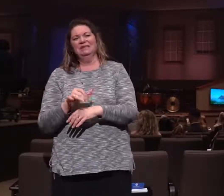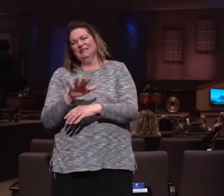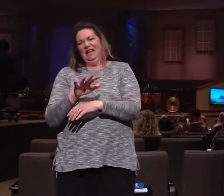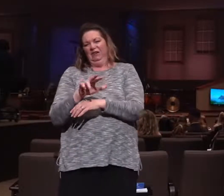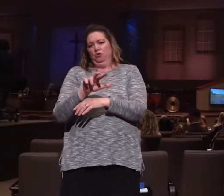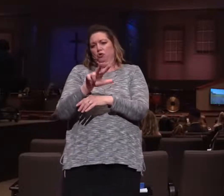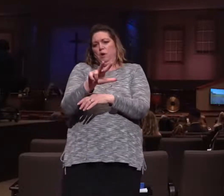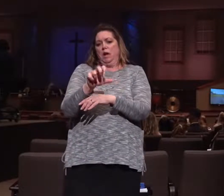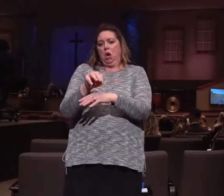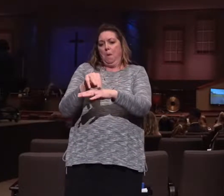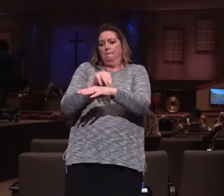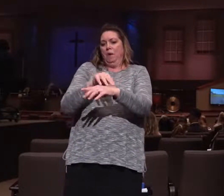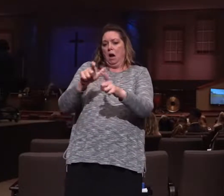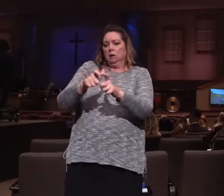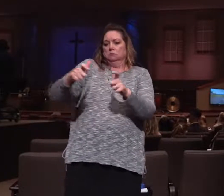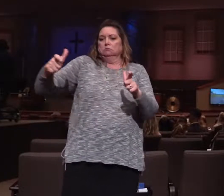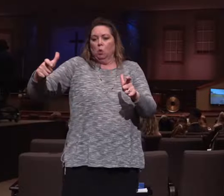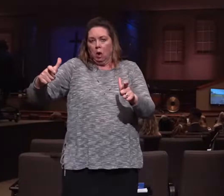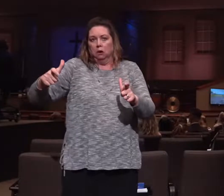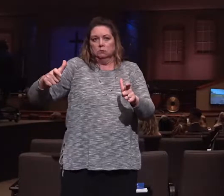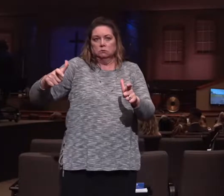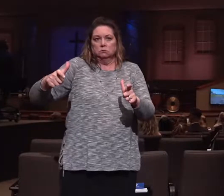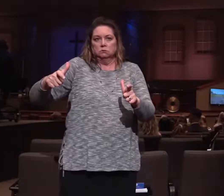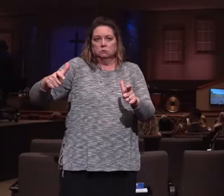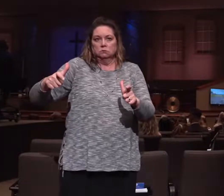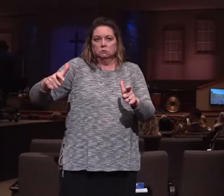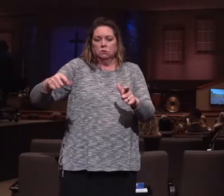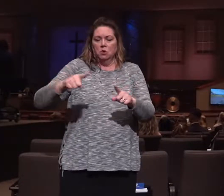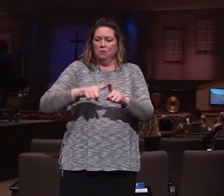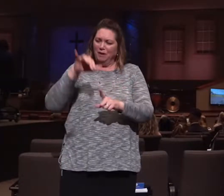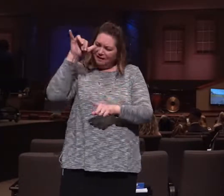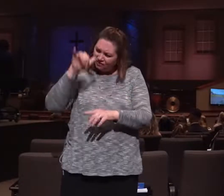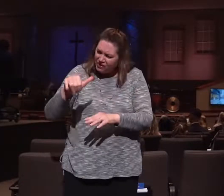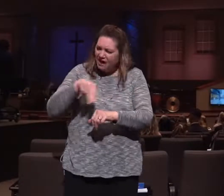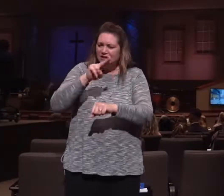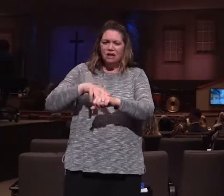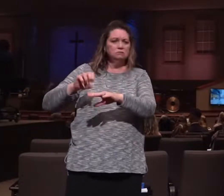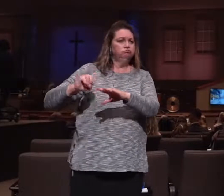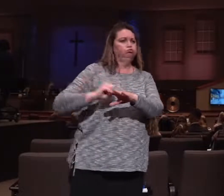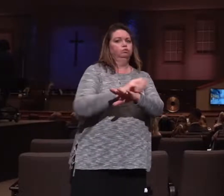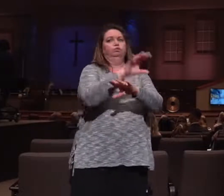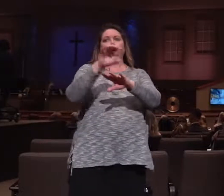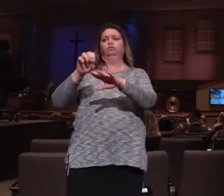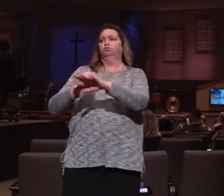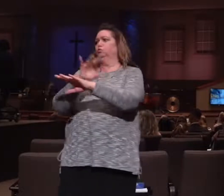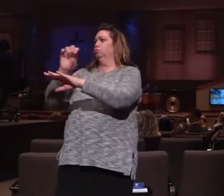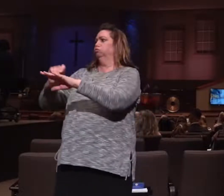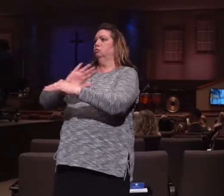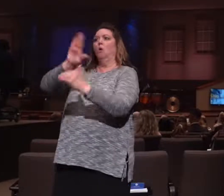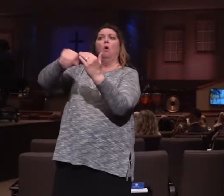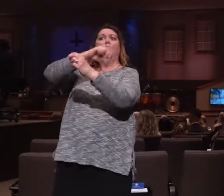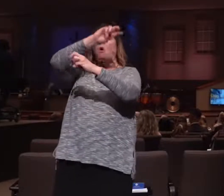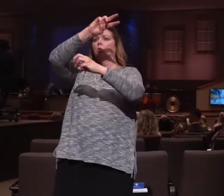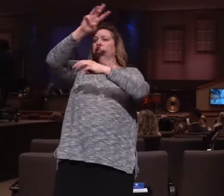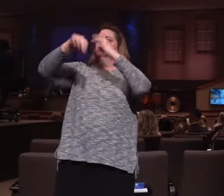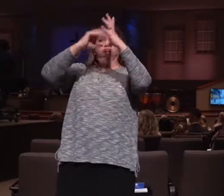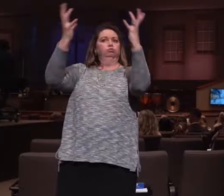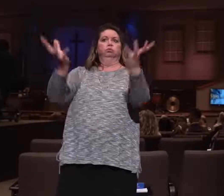its largest point, and yet the impact that it has had upon the modern world is